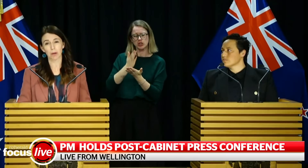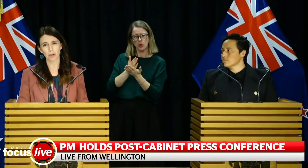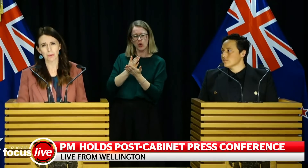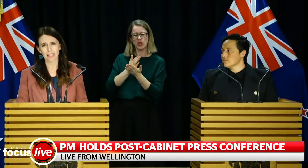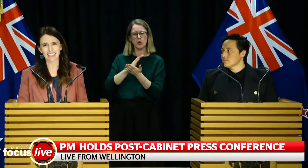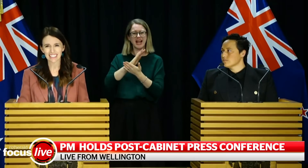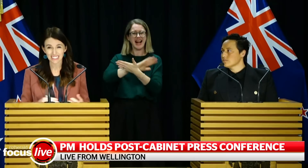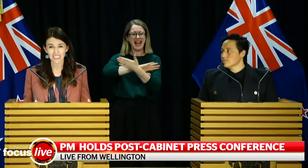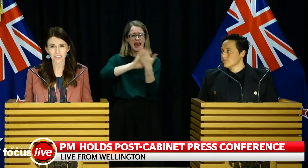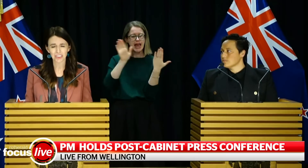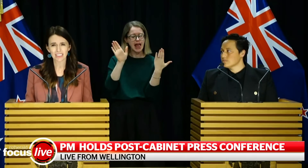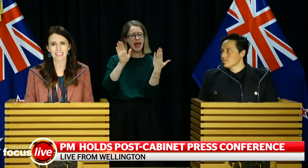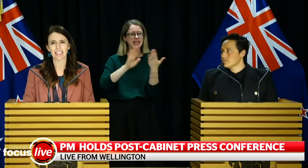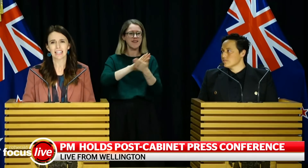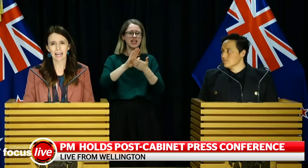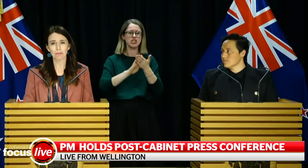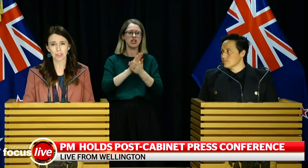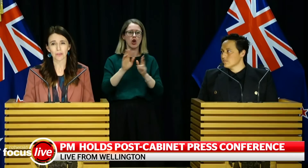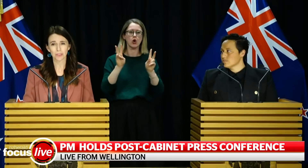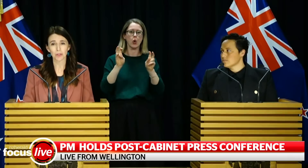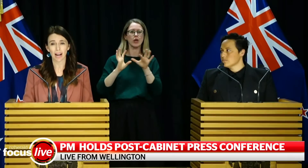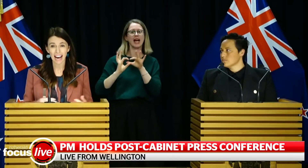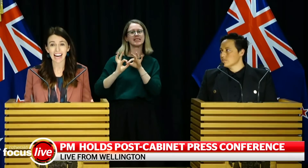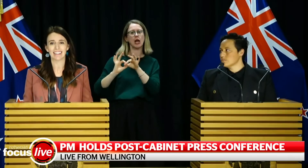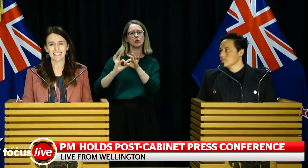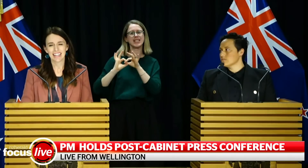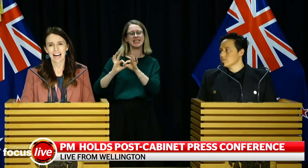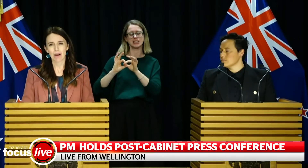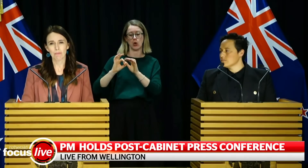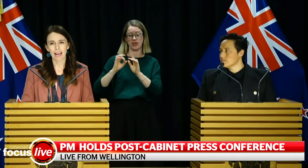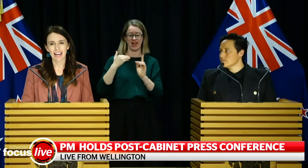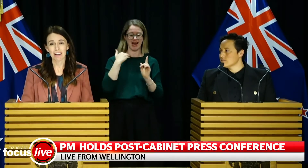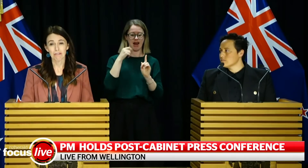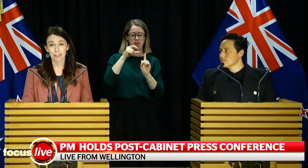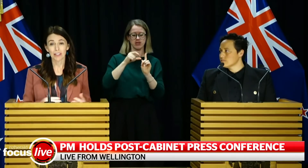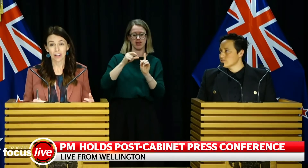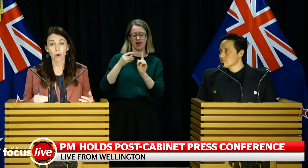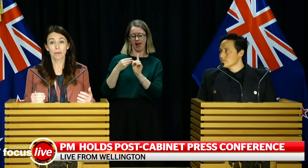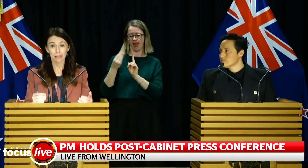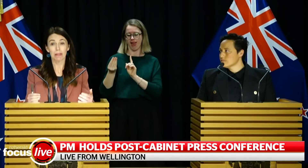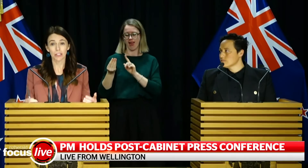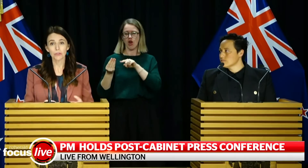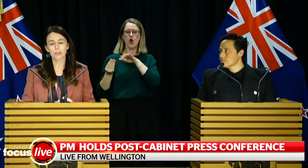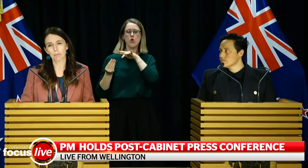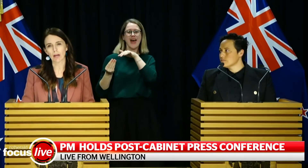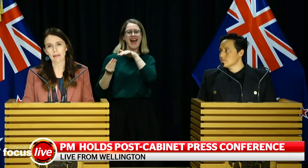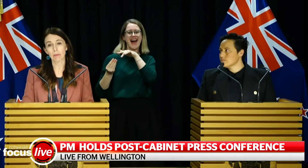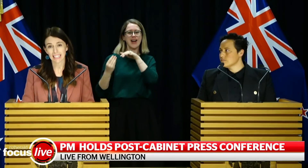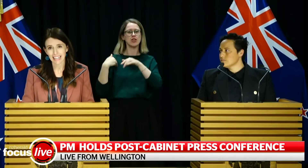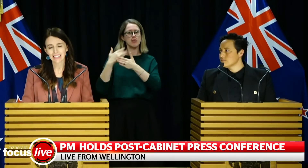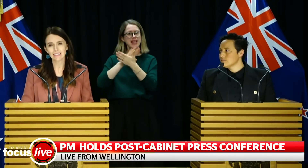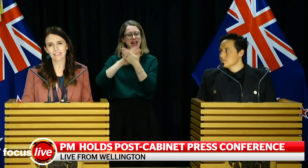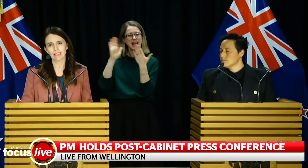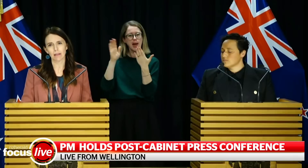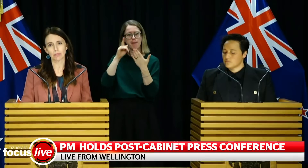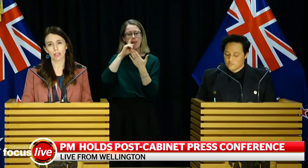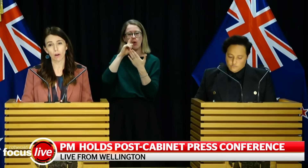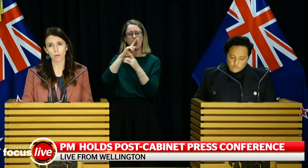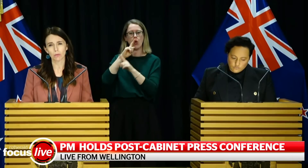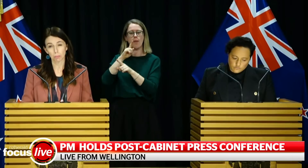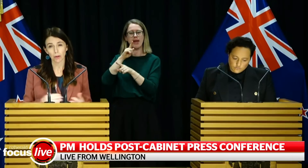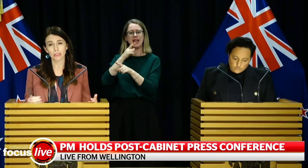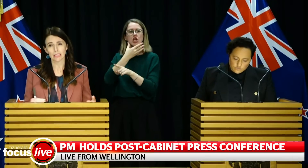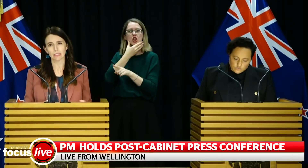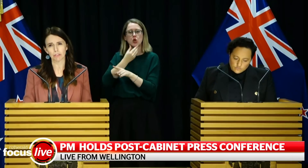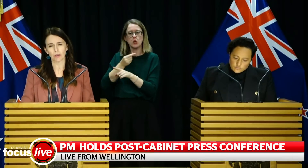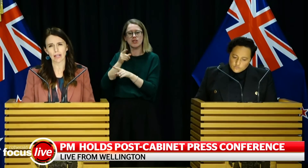defining appropriately associates, capture those who are very openly being used by gangs to